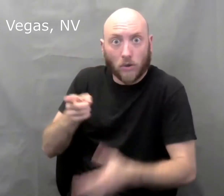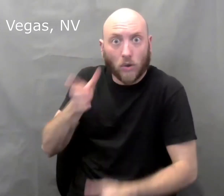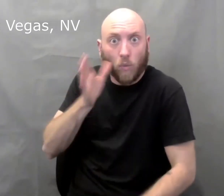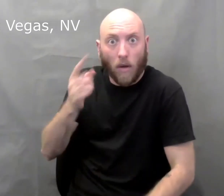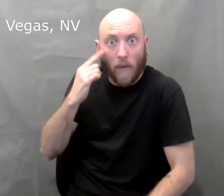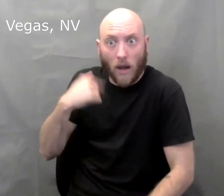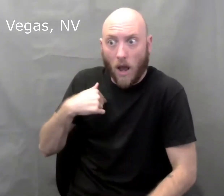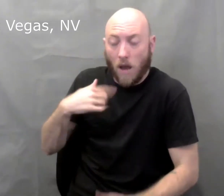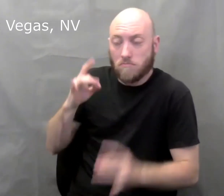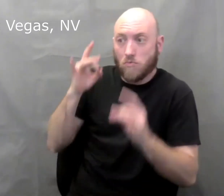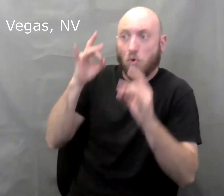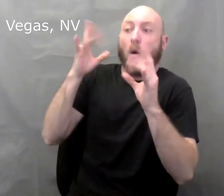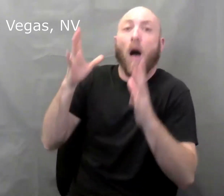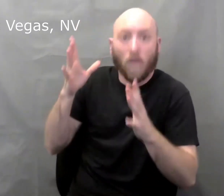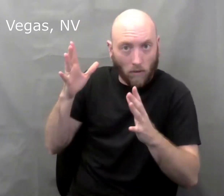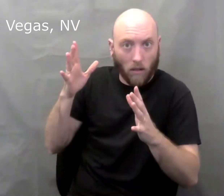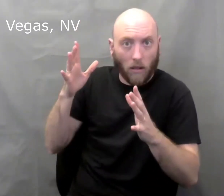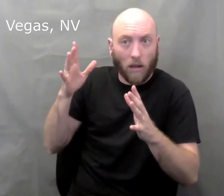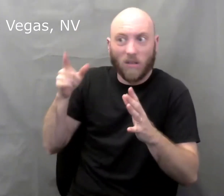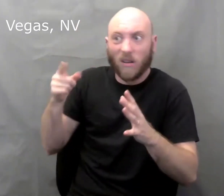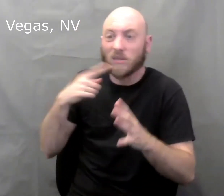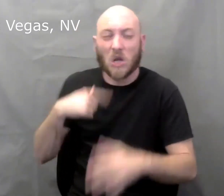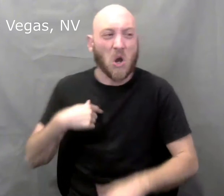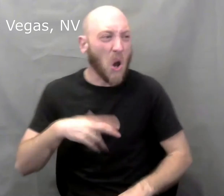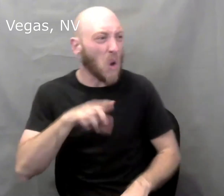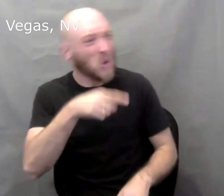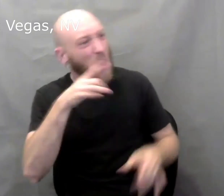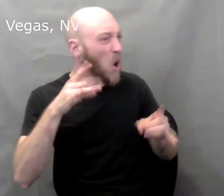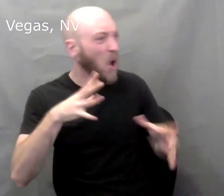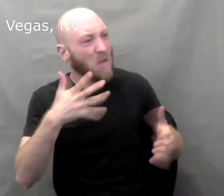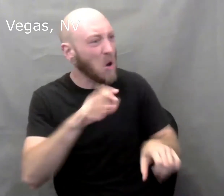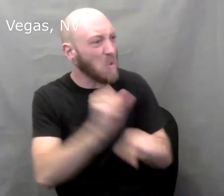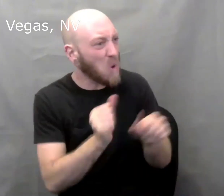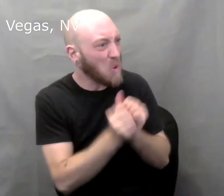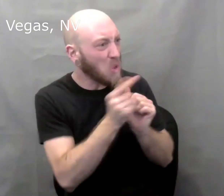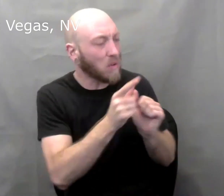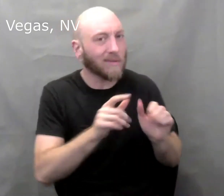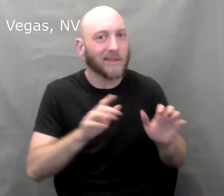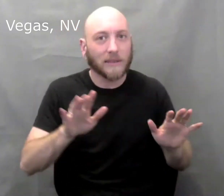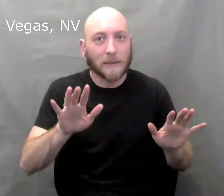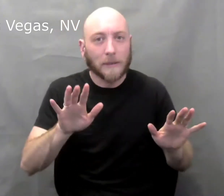this terrible person and not want to work with me and blah, blah, blah. And I feel